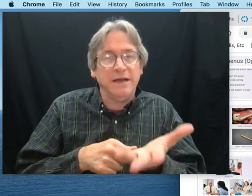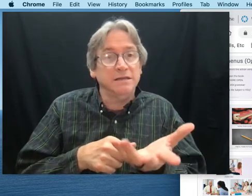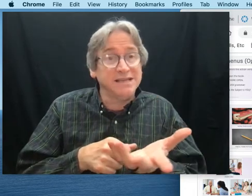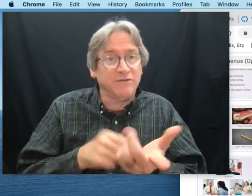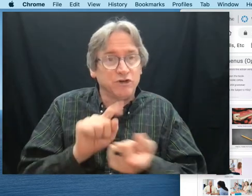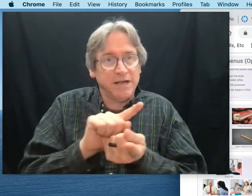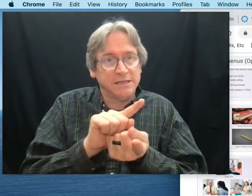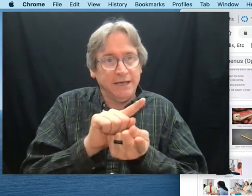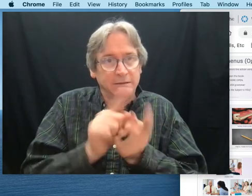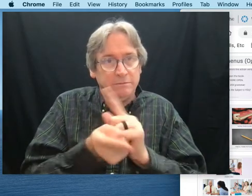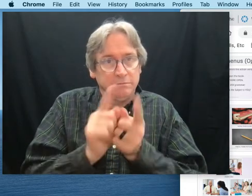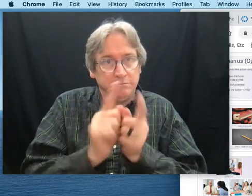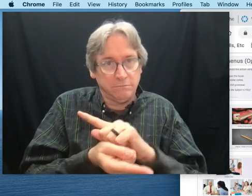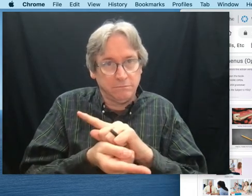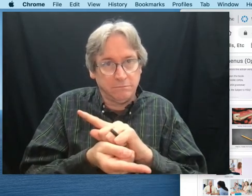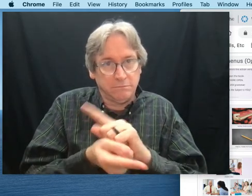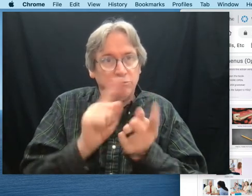And then the sign for